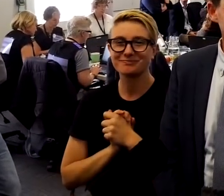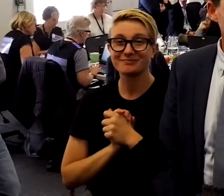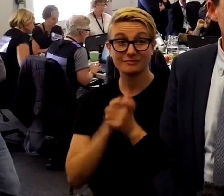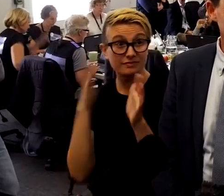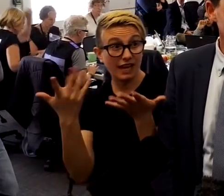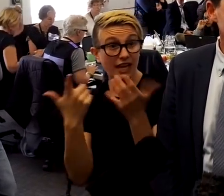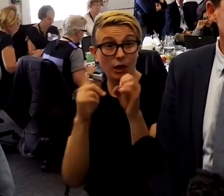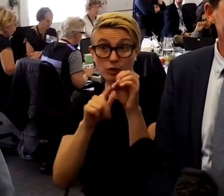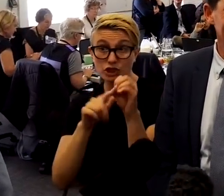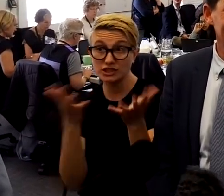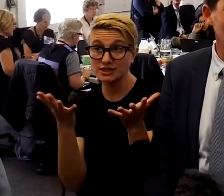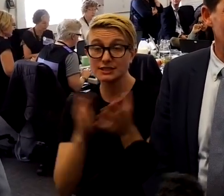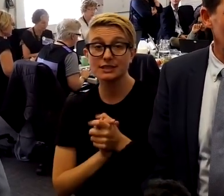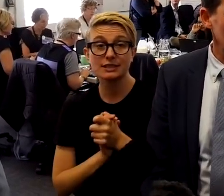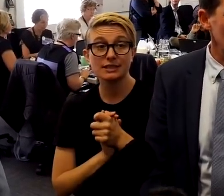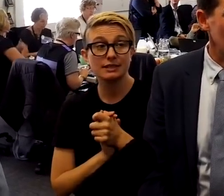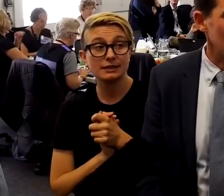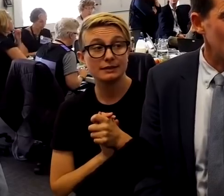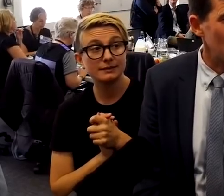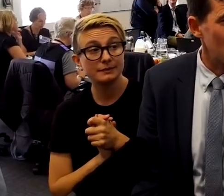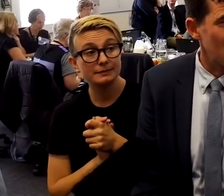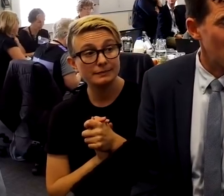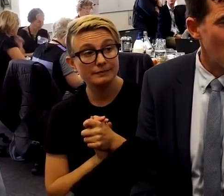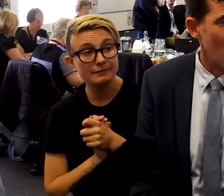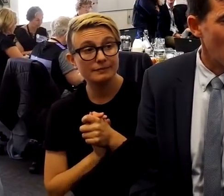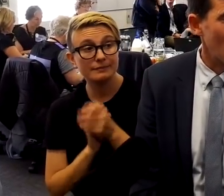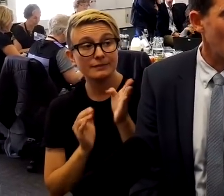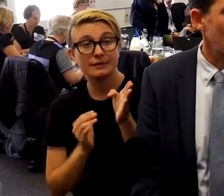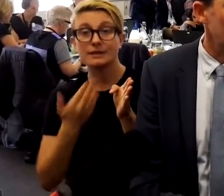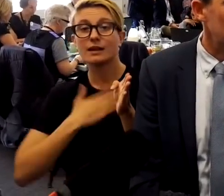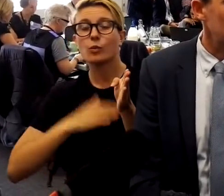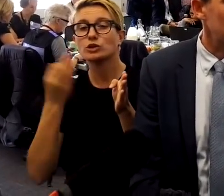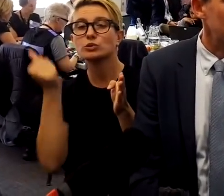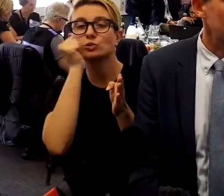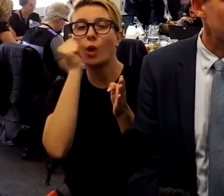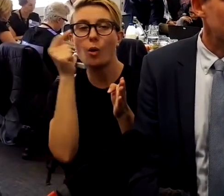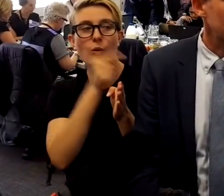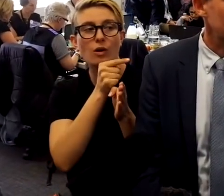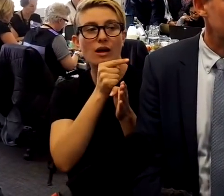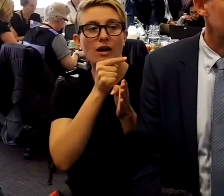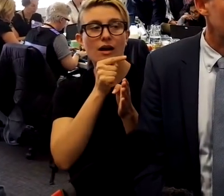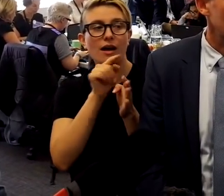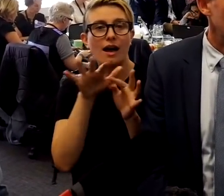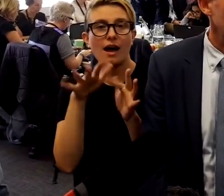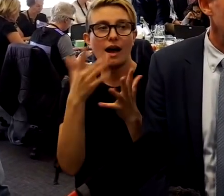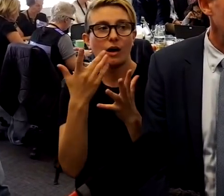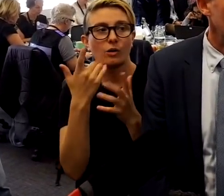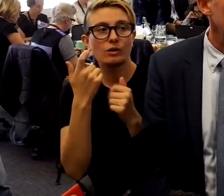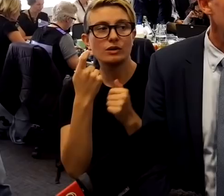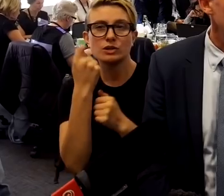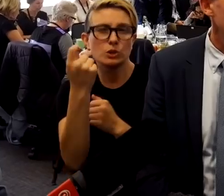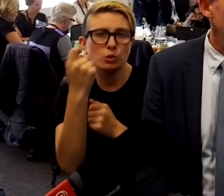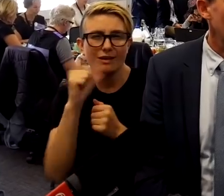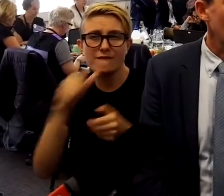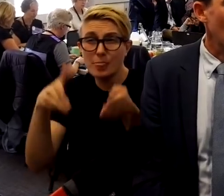Right, any other questions? Colleagues, are you? I wanted to know how soon you could start taking it down if you decide to.